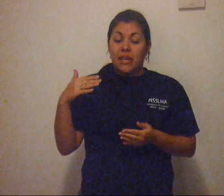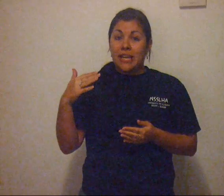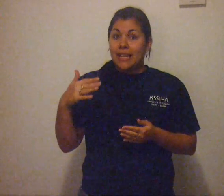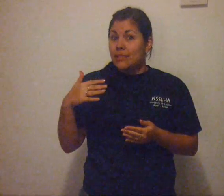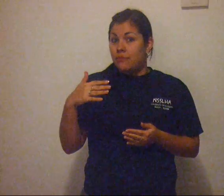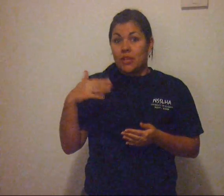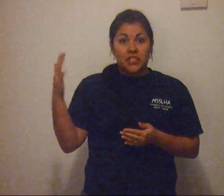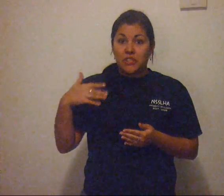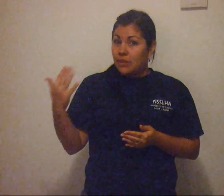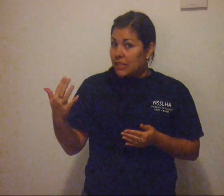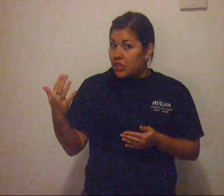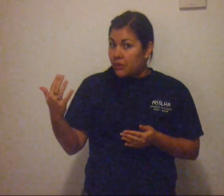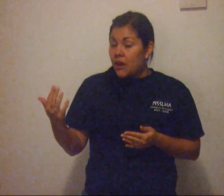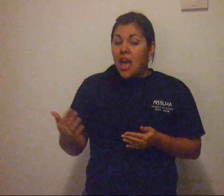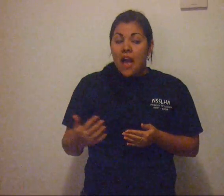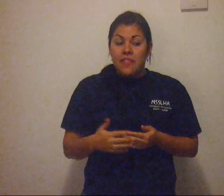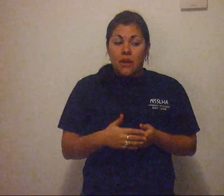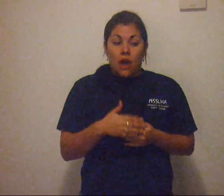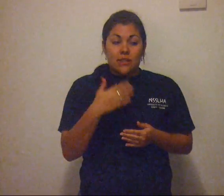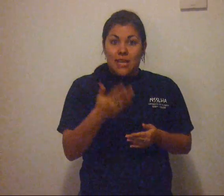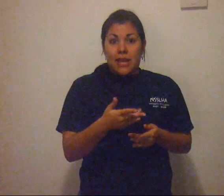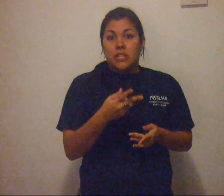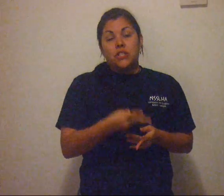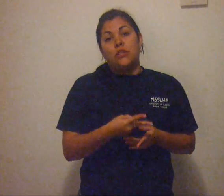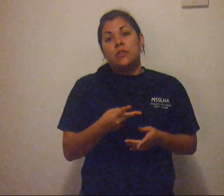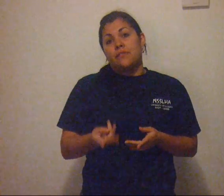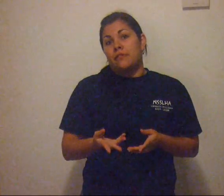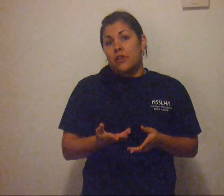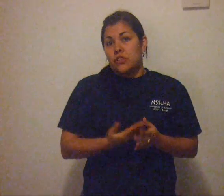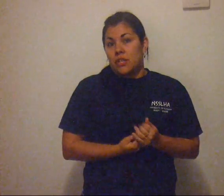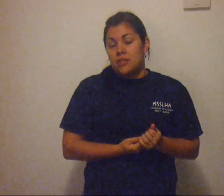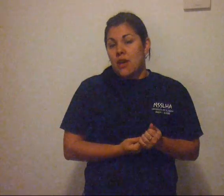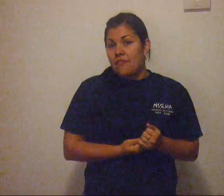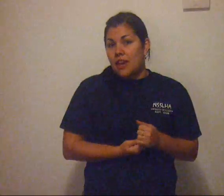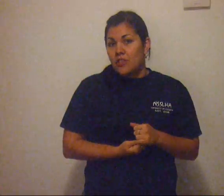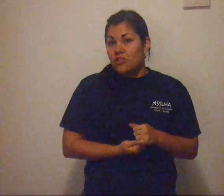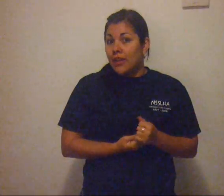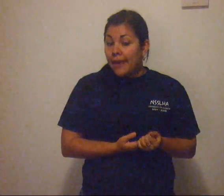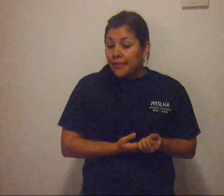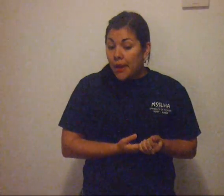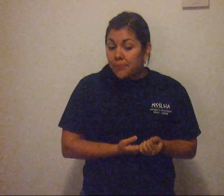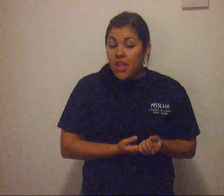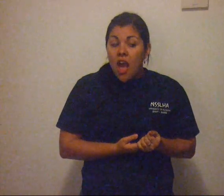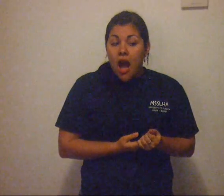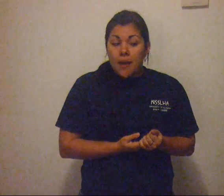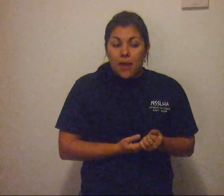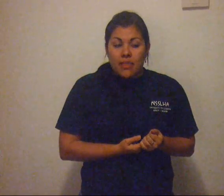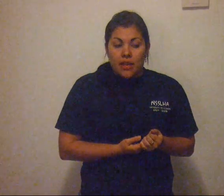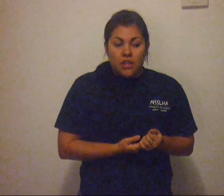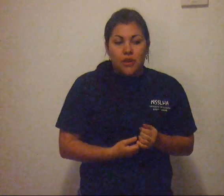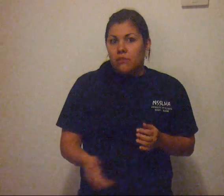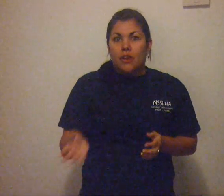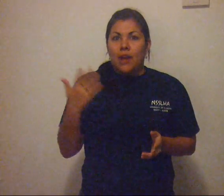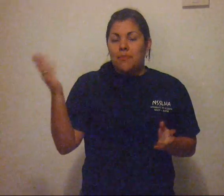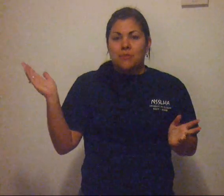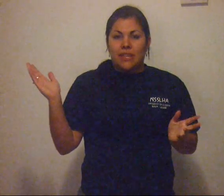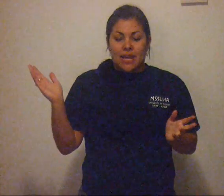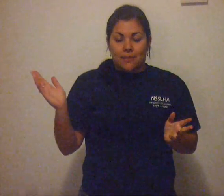repeat it as much as you need to, and then I'll sign it to 2 different versions of a national anthem. And then you can look up as many times,